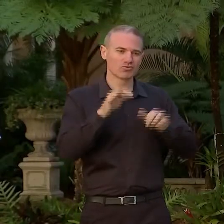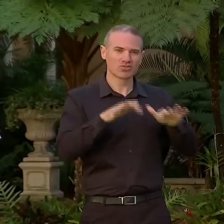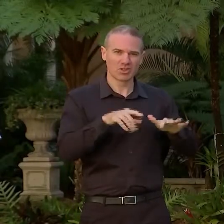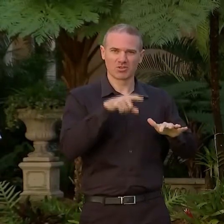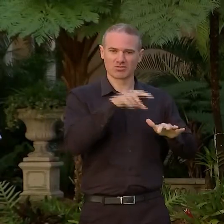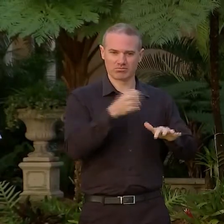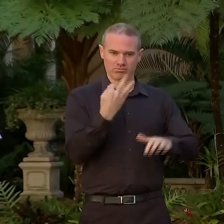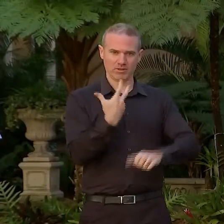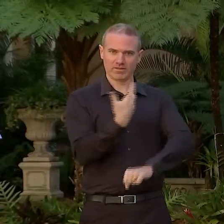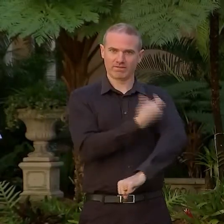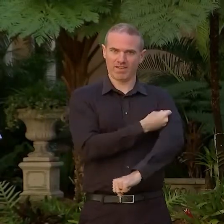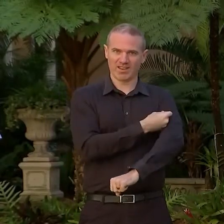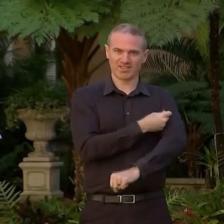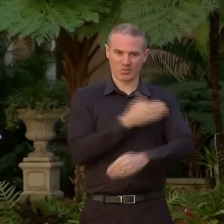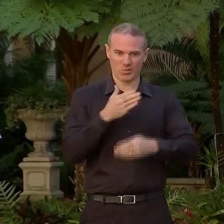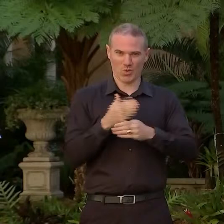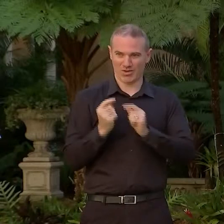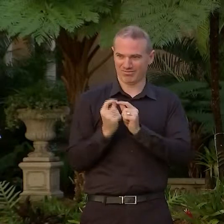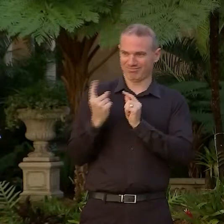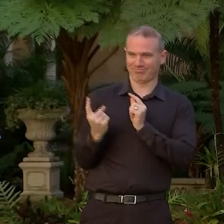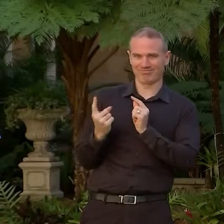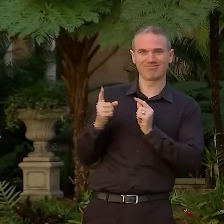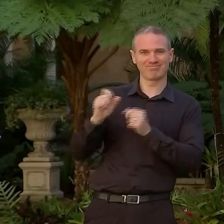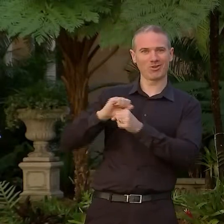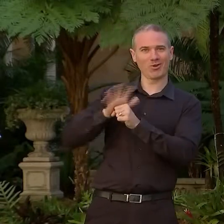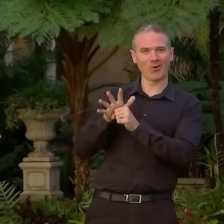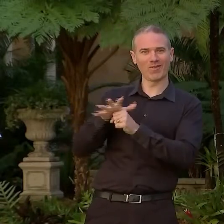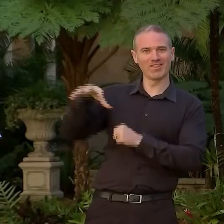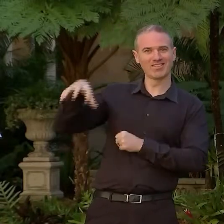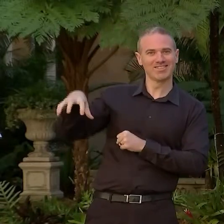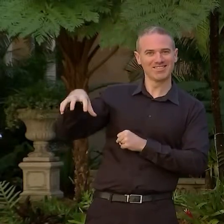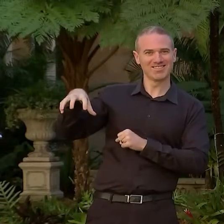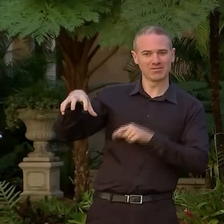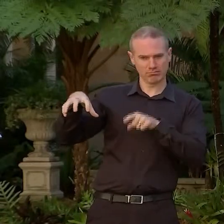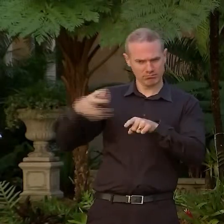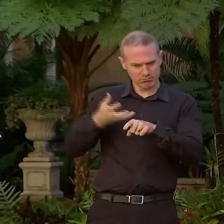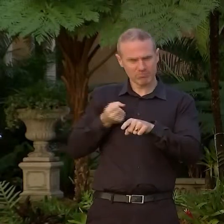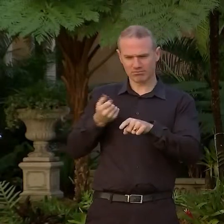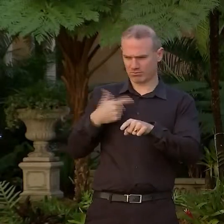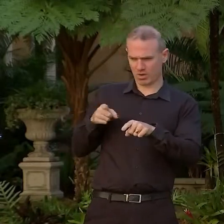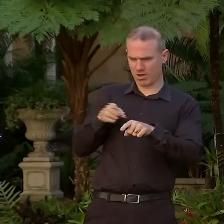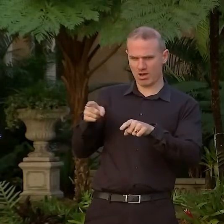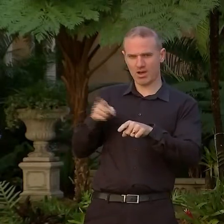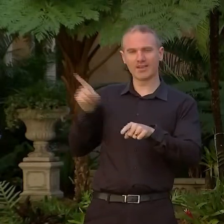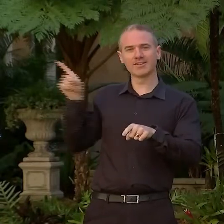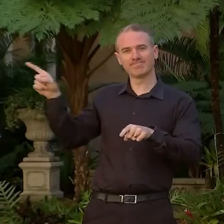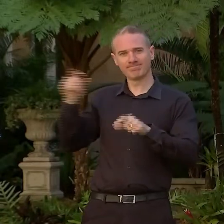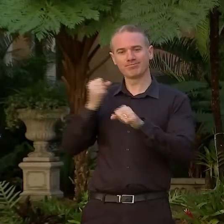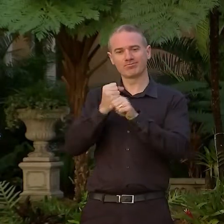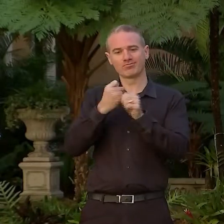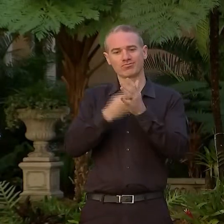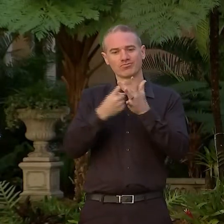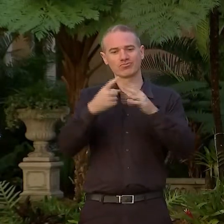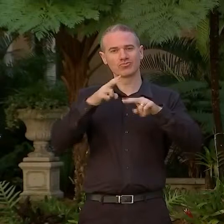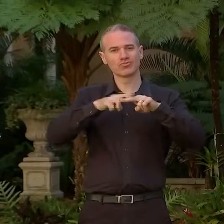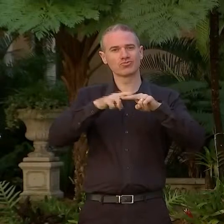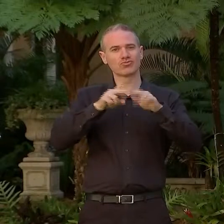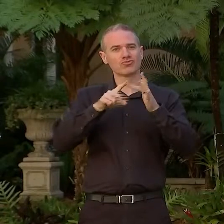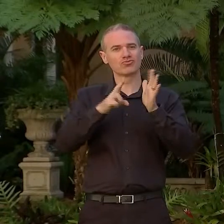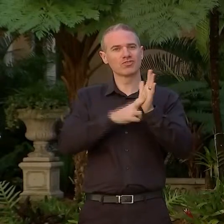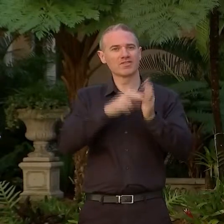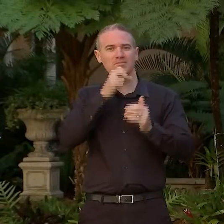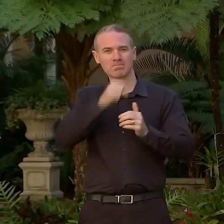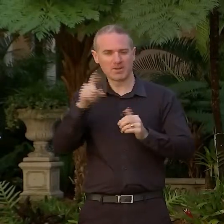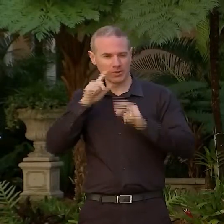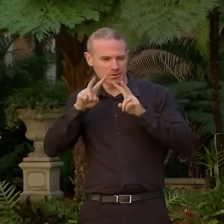from that, but the Director-General has advised that that extension is being granted, so we expect the report to be provided